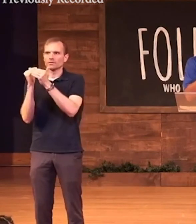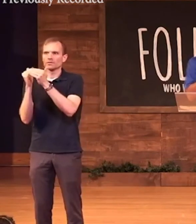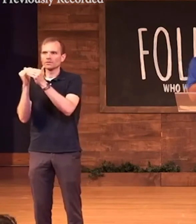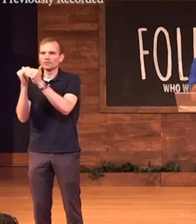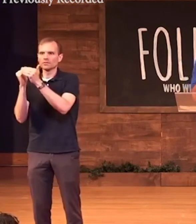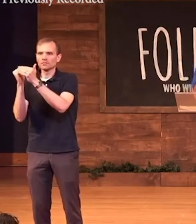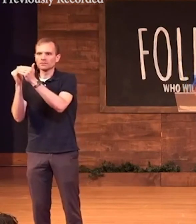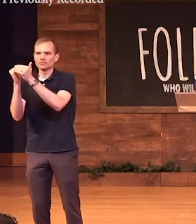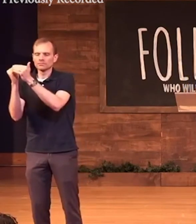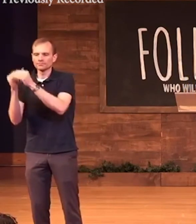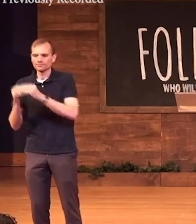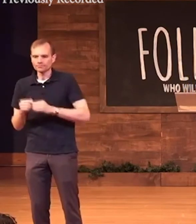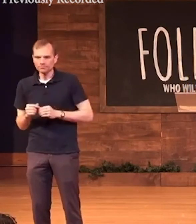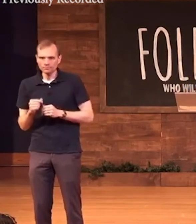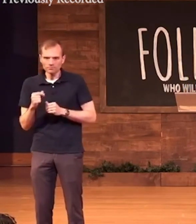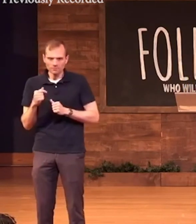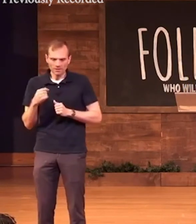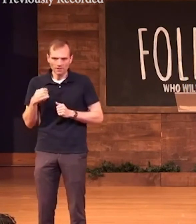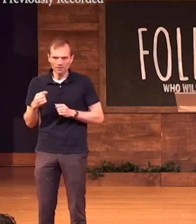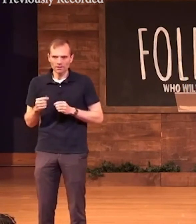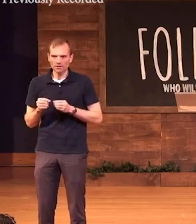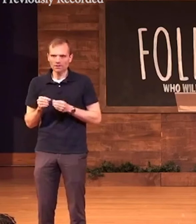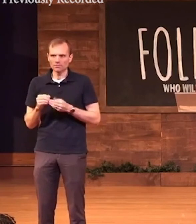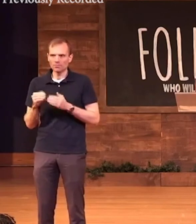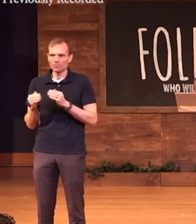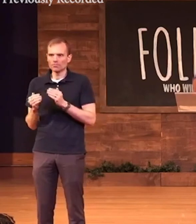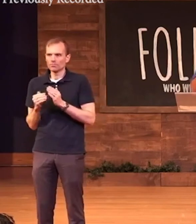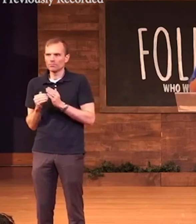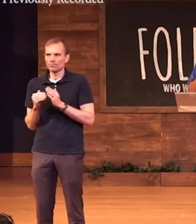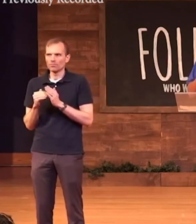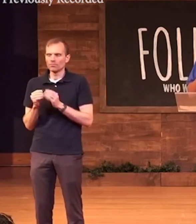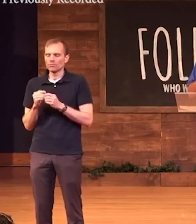and a little more of us with each and every day.